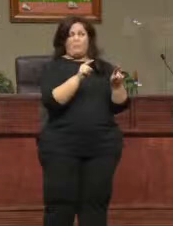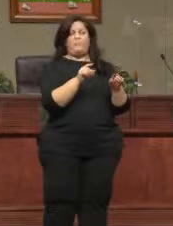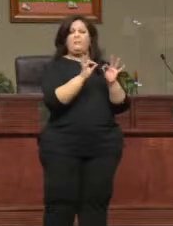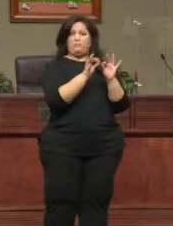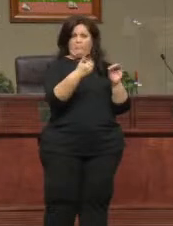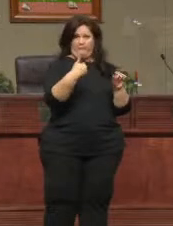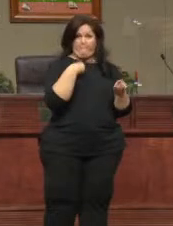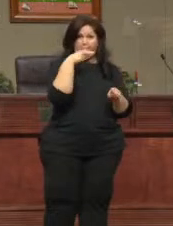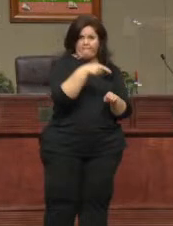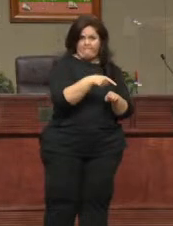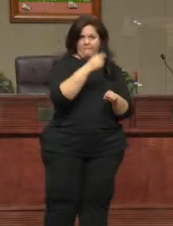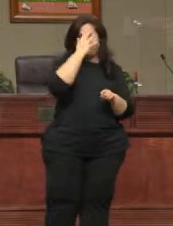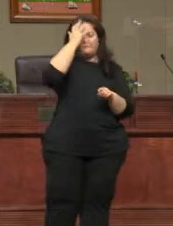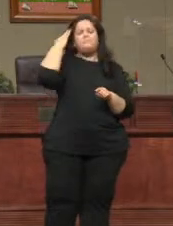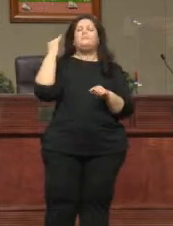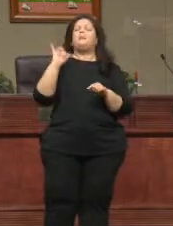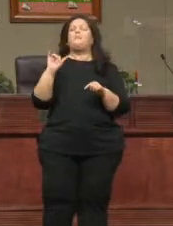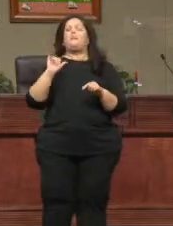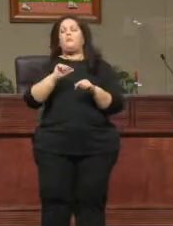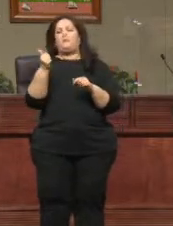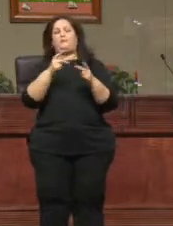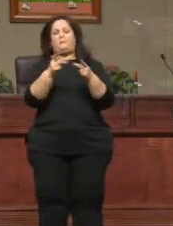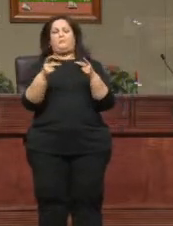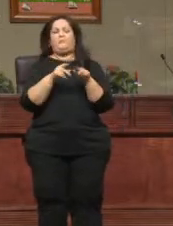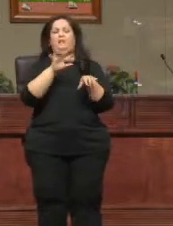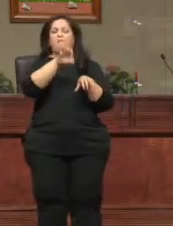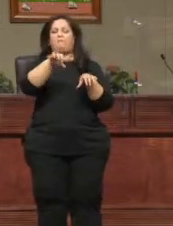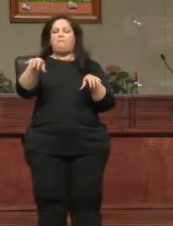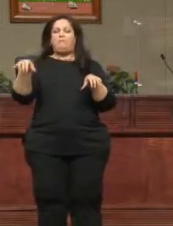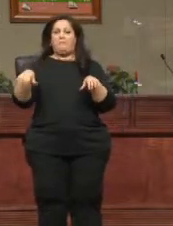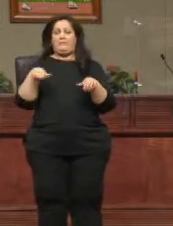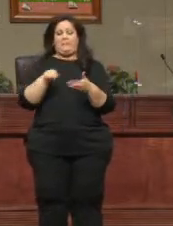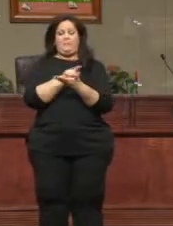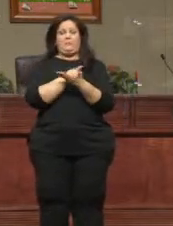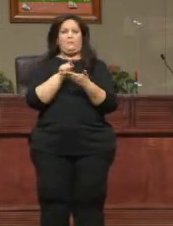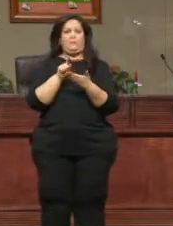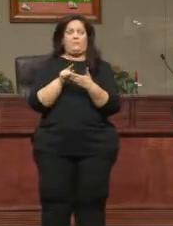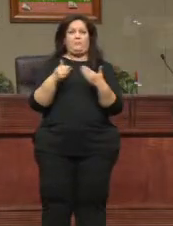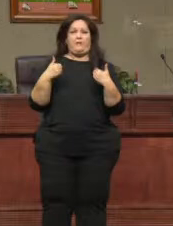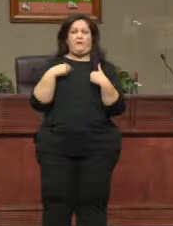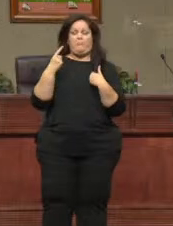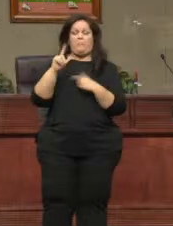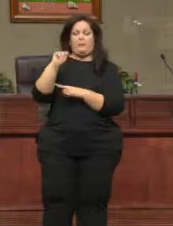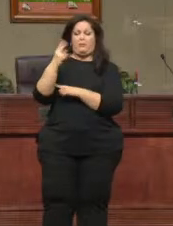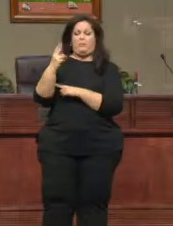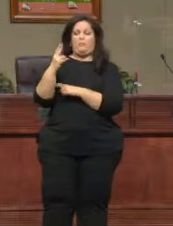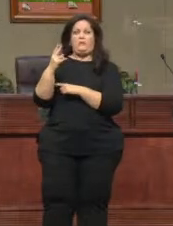several pop-up vaccination sites happening this week, including on Thursday